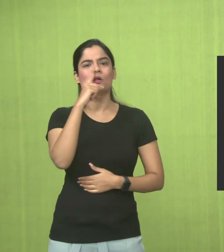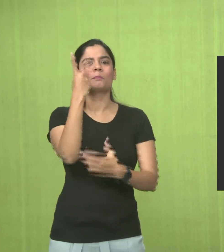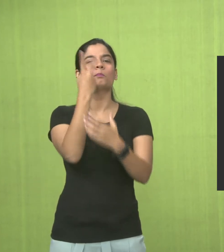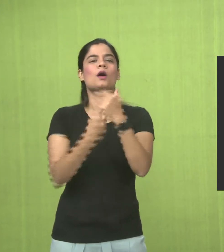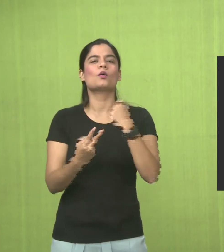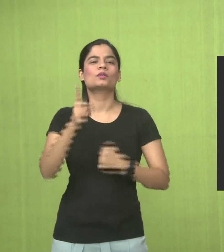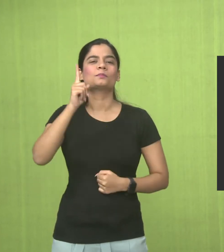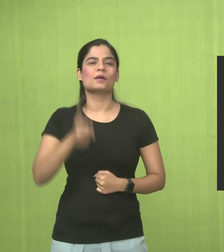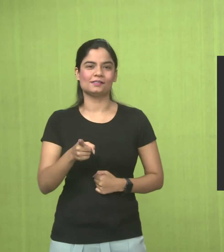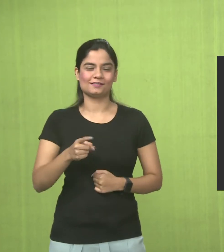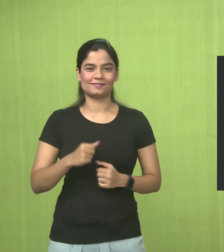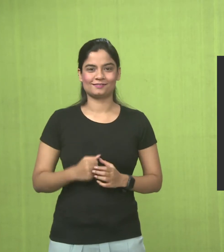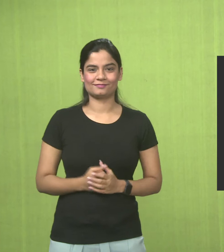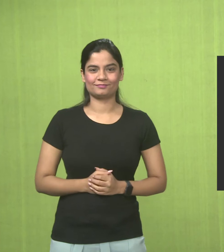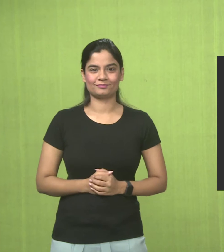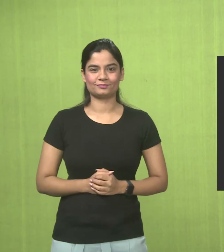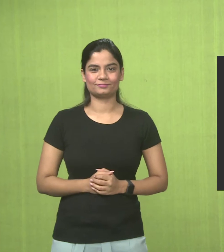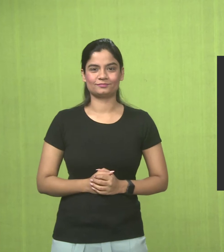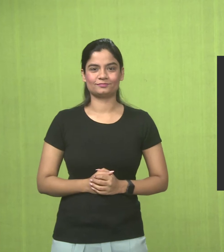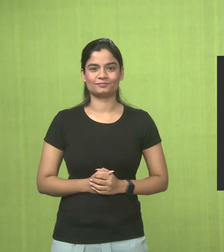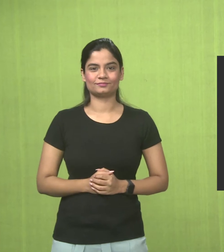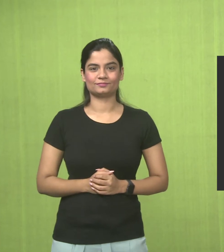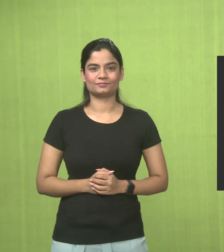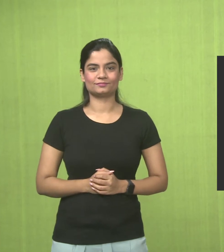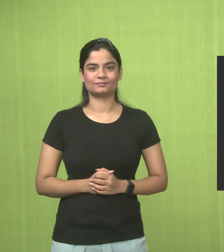the house now. So it is for both men and women.